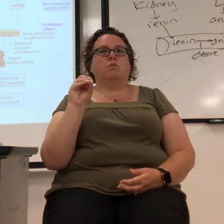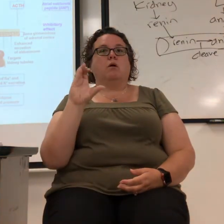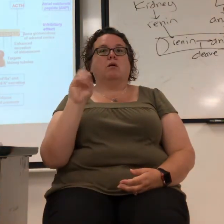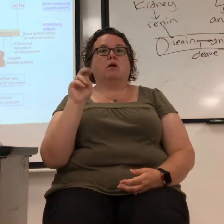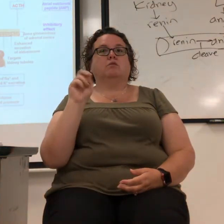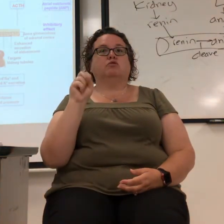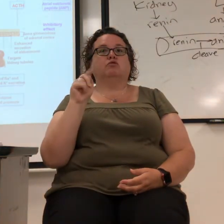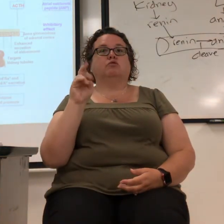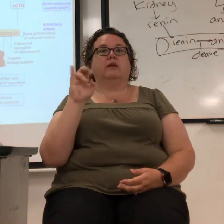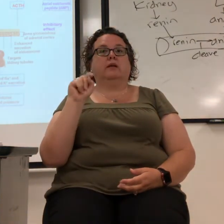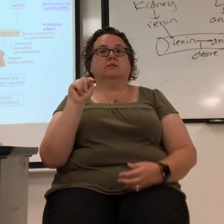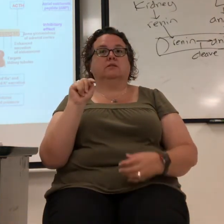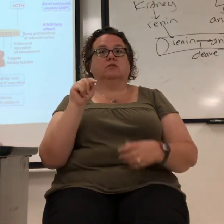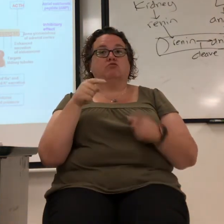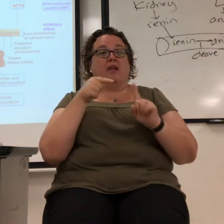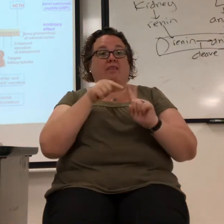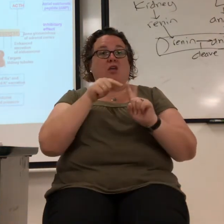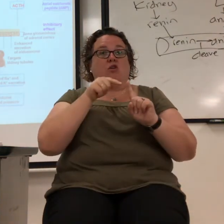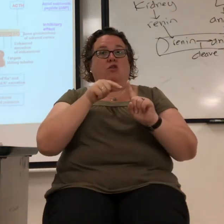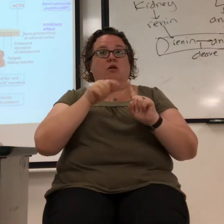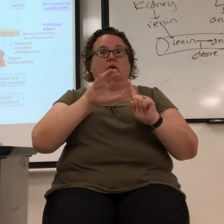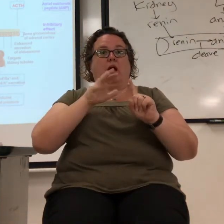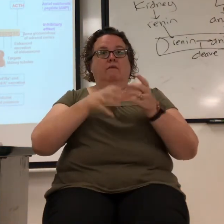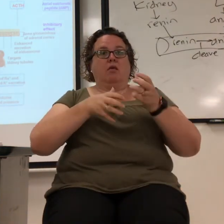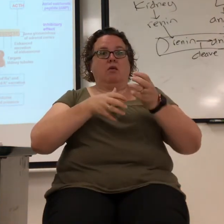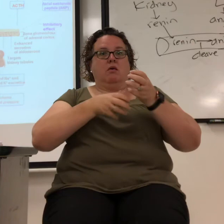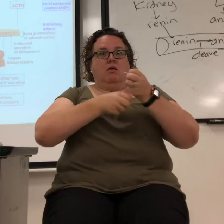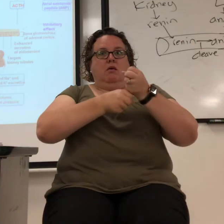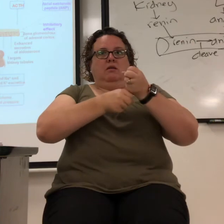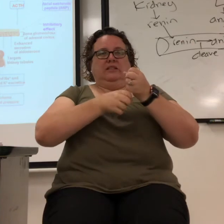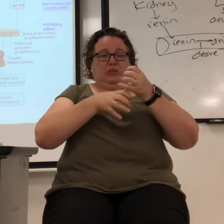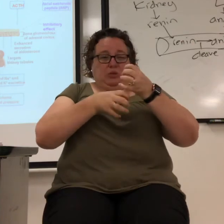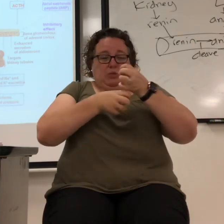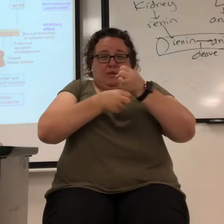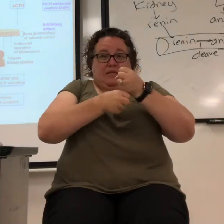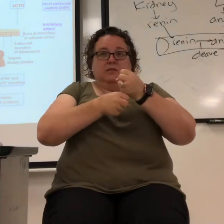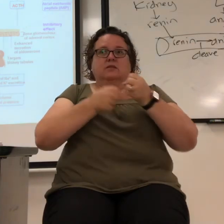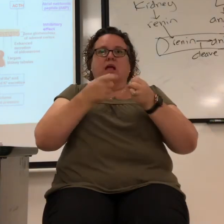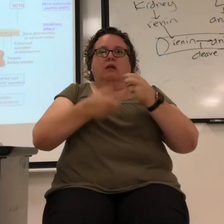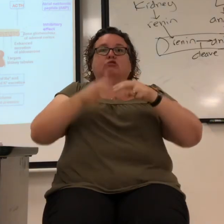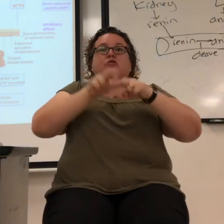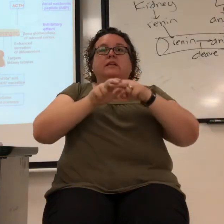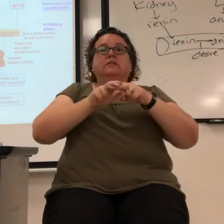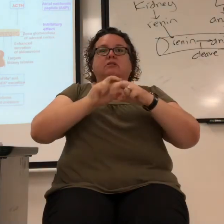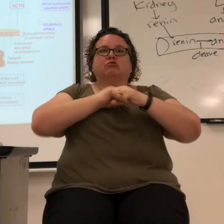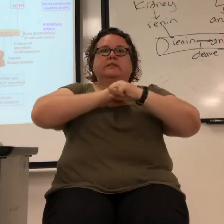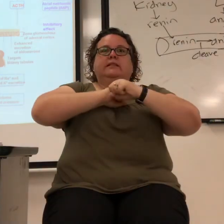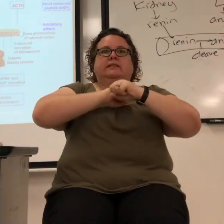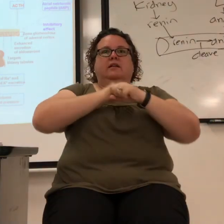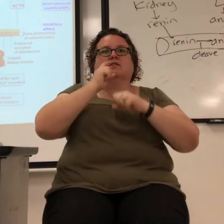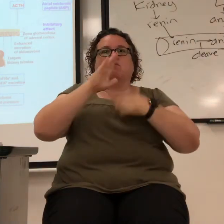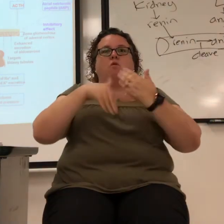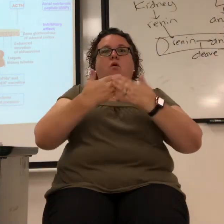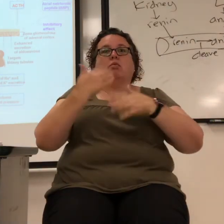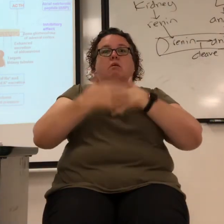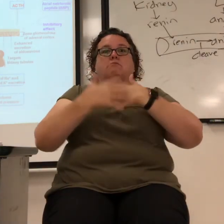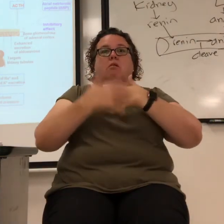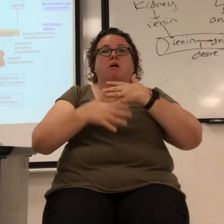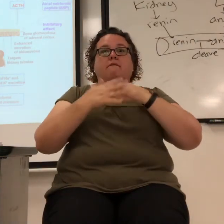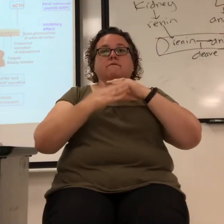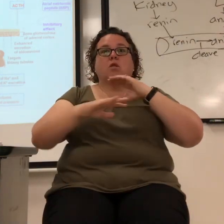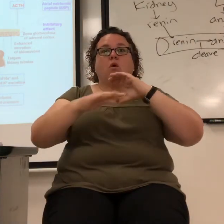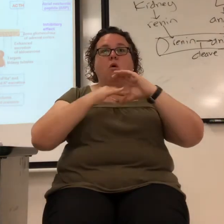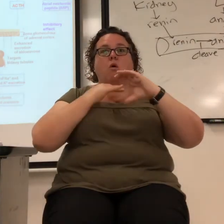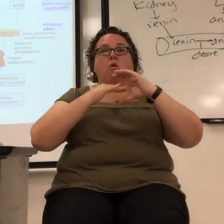vasoconstrict right there, kind of just kind of like squeeze it and increase the resistance to blood flow, is